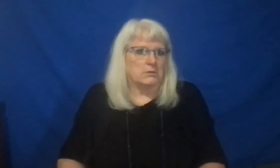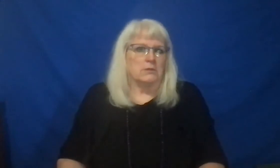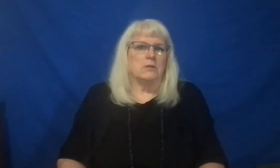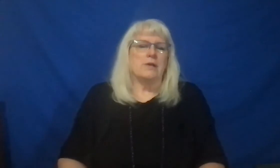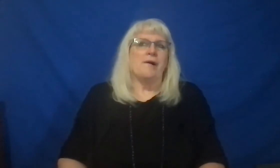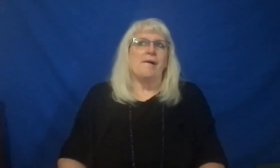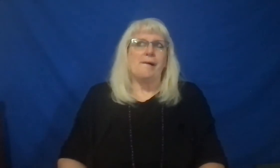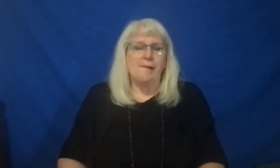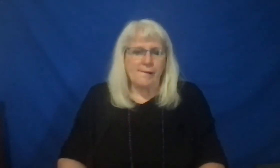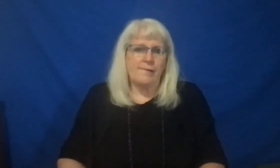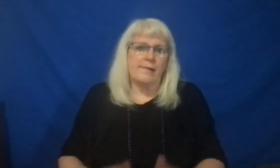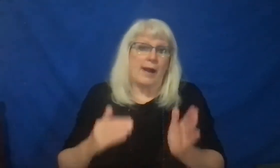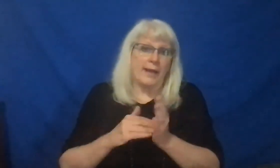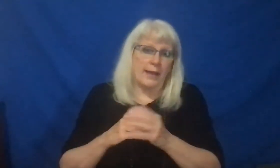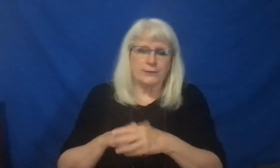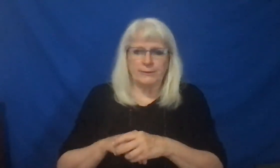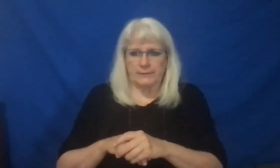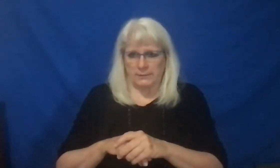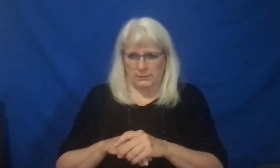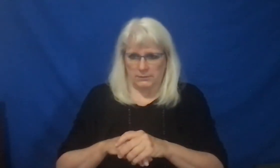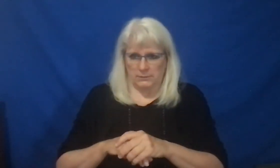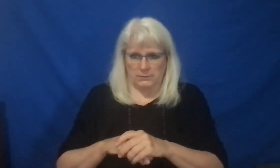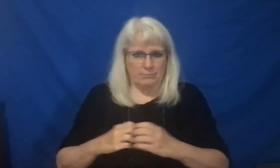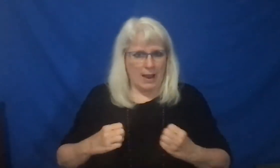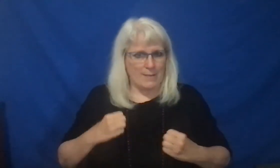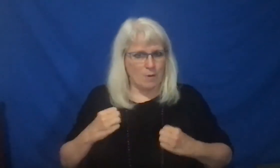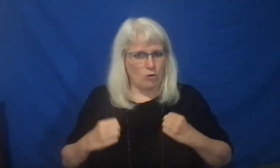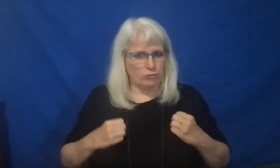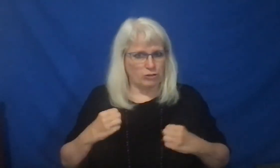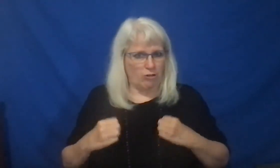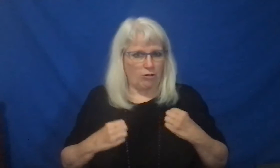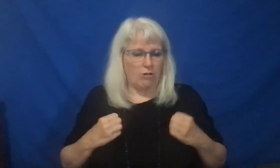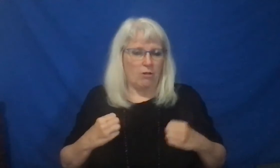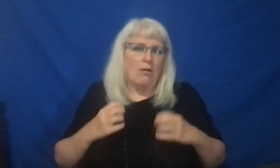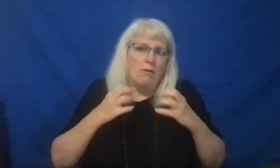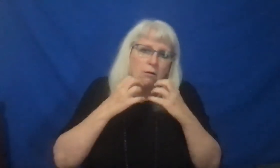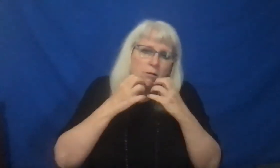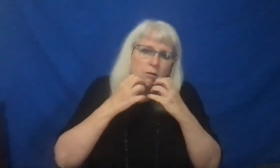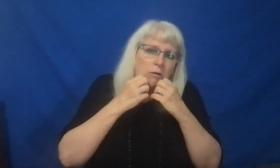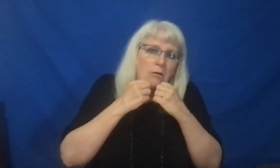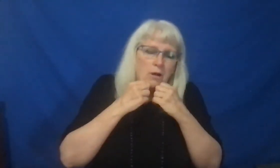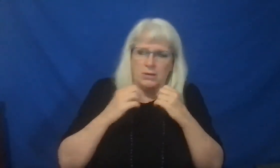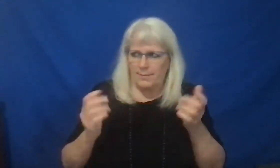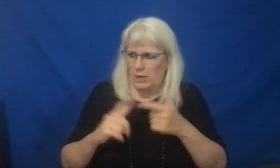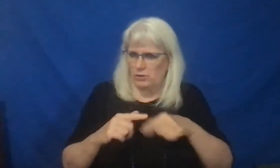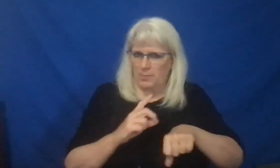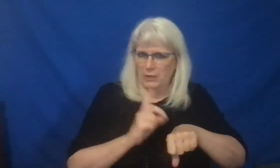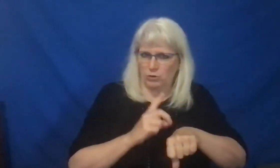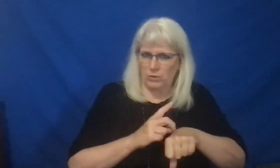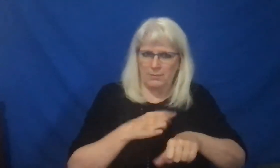kind of take a look at, where is this emotionalism, where is this duty, where is this responsibility, right? It was very